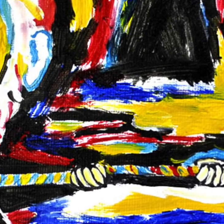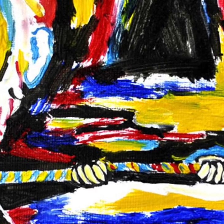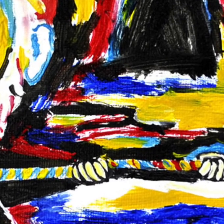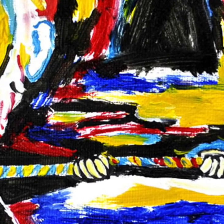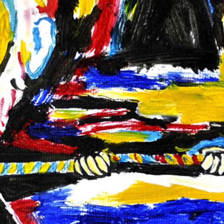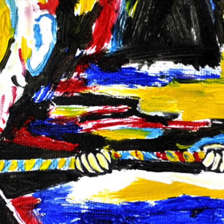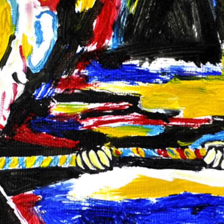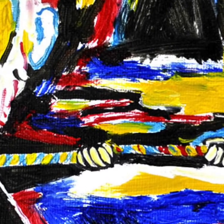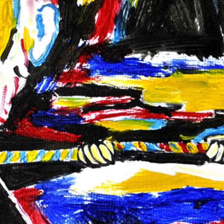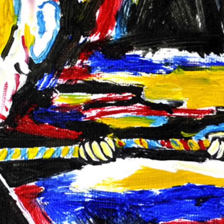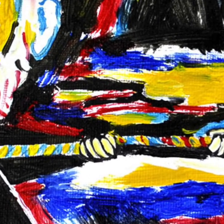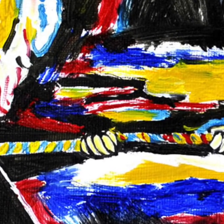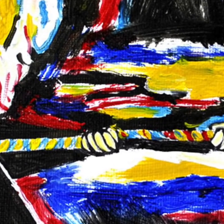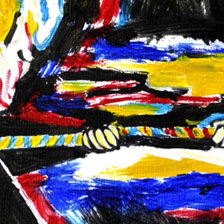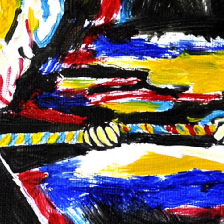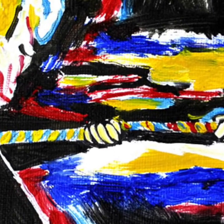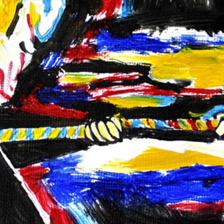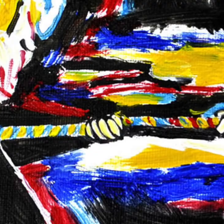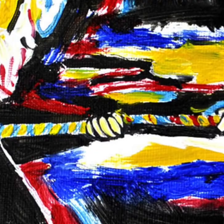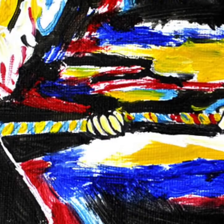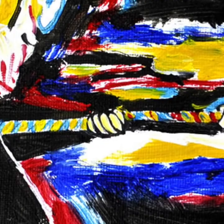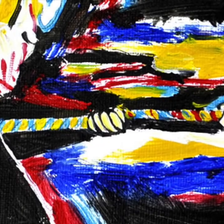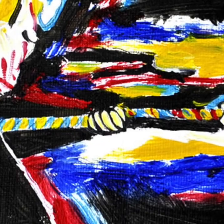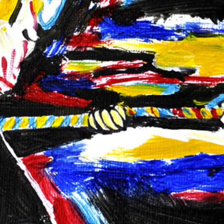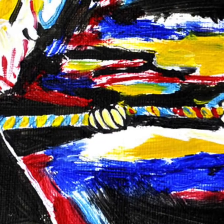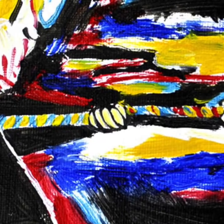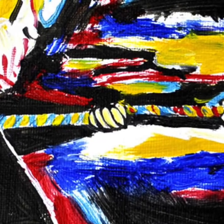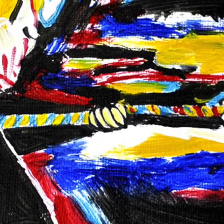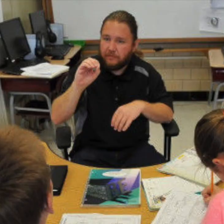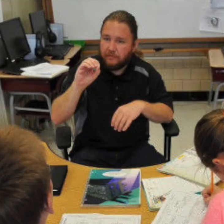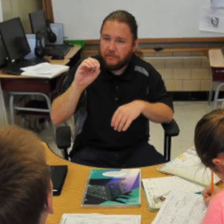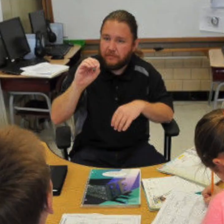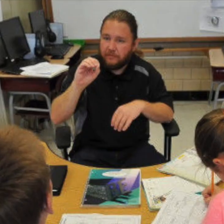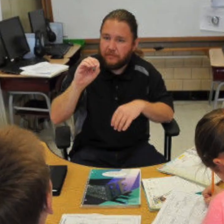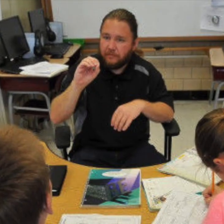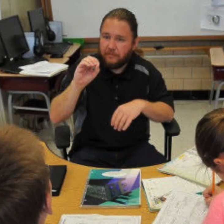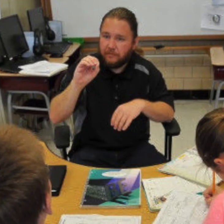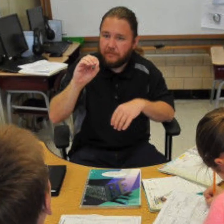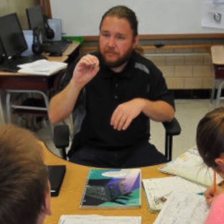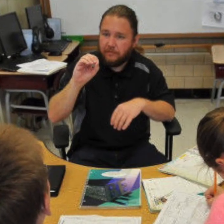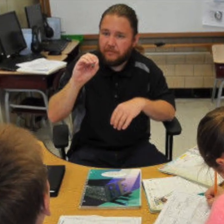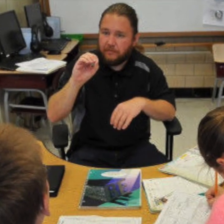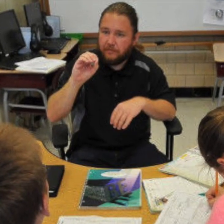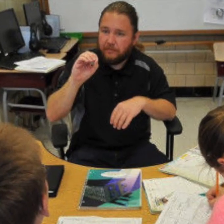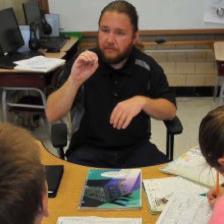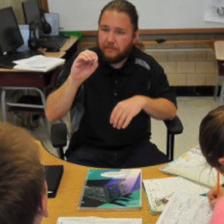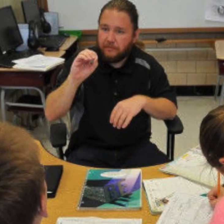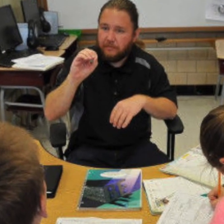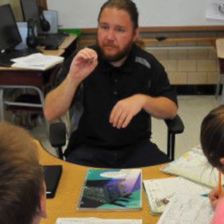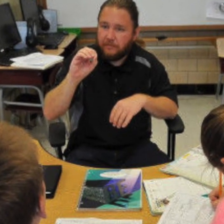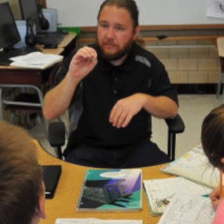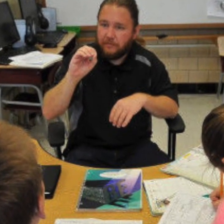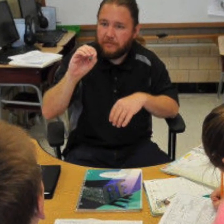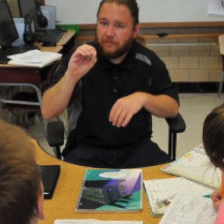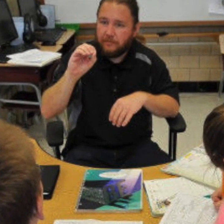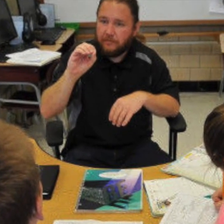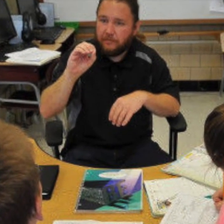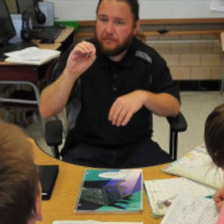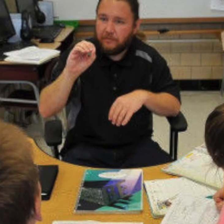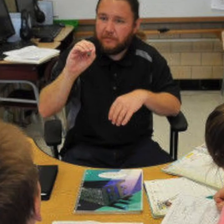language, the oralism method won, and deaf people were seen as non-persons. William Stokoe stepped in to help the deaf. He wrote